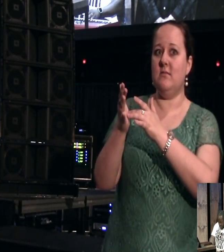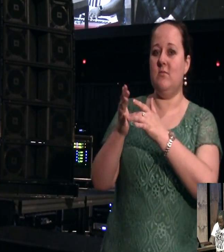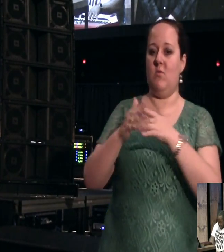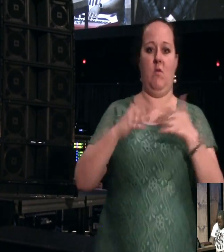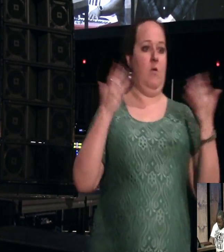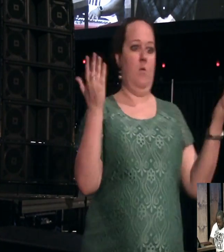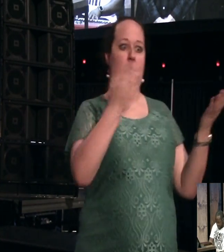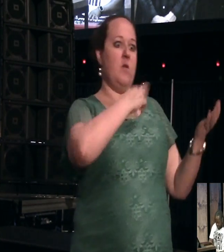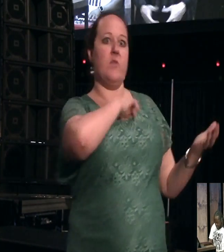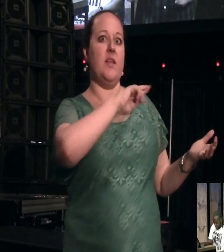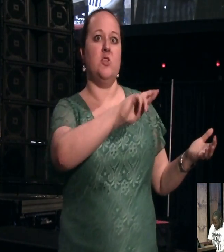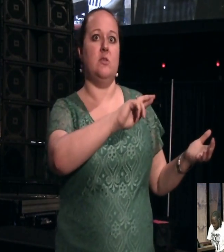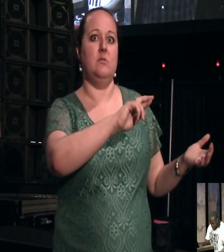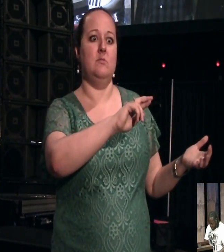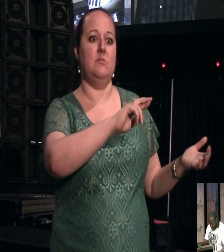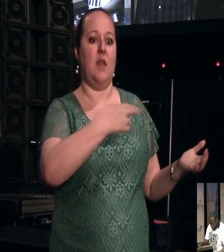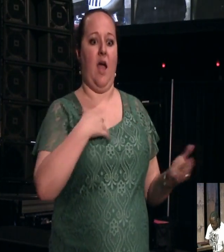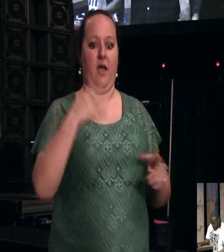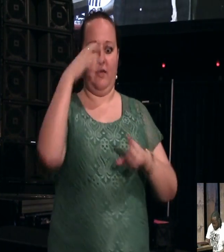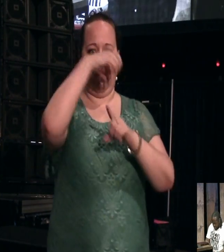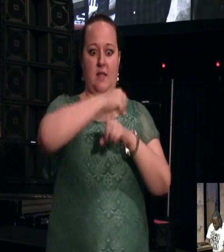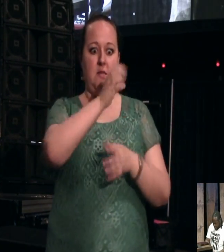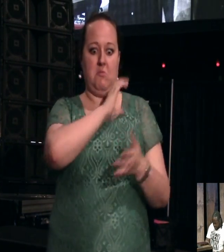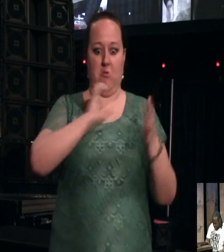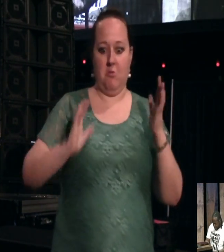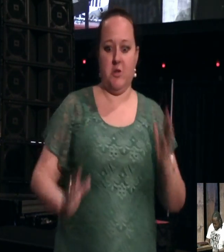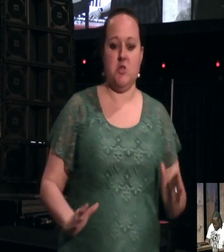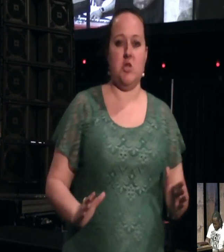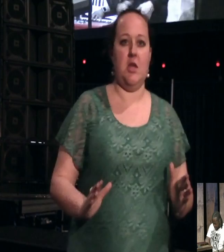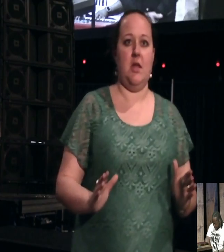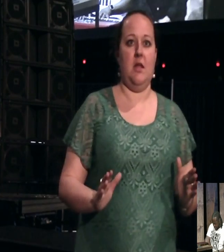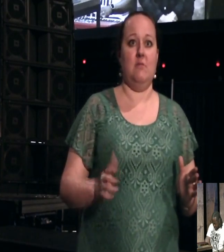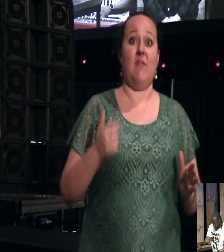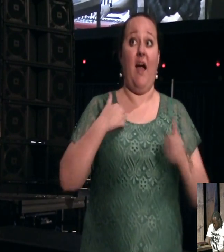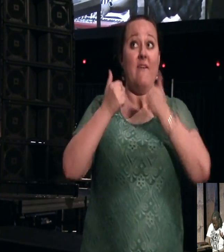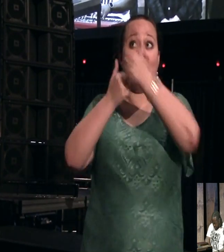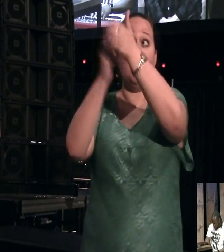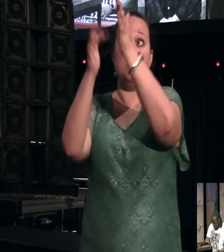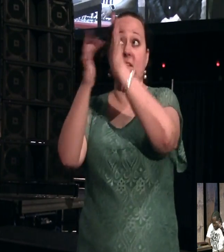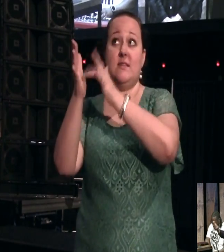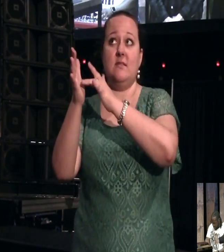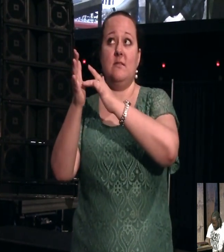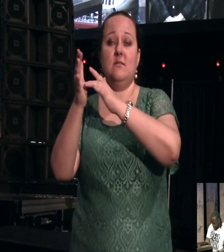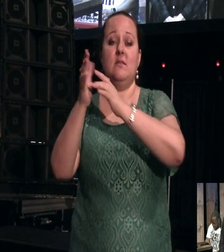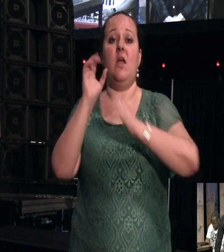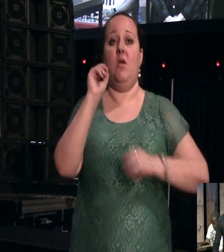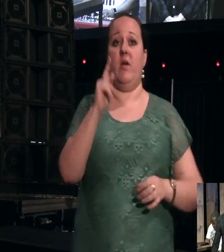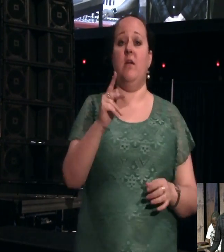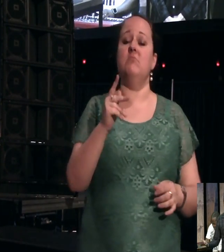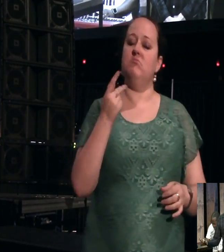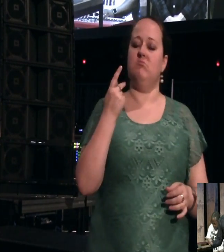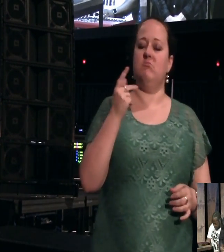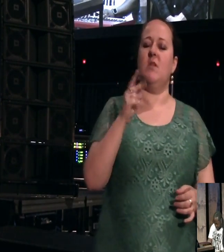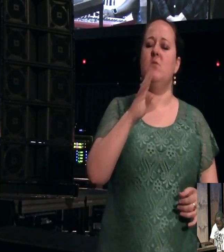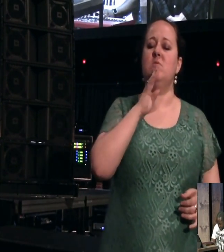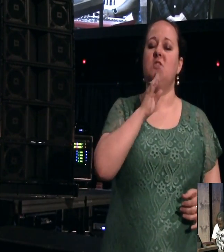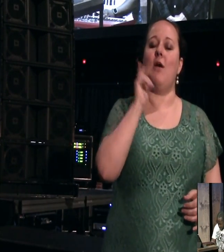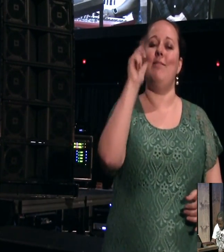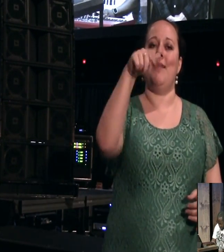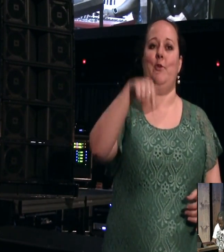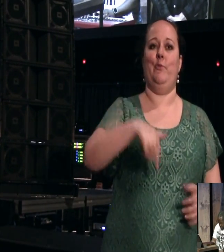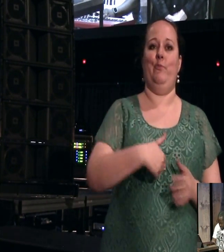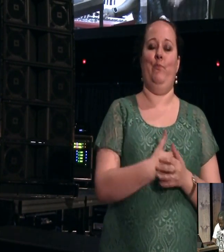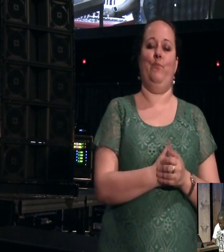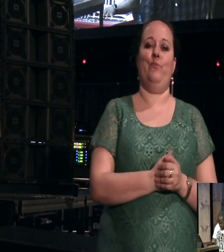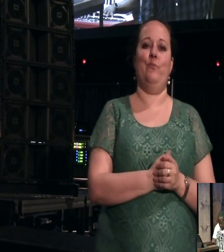a Jesus follower." "What religion are you?" "I guess I'm Christian, but I follow Jesus." He